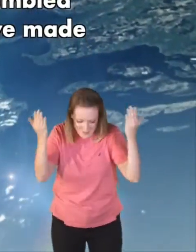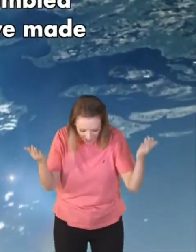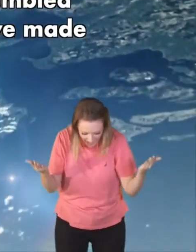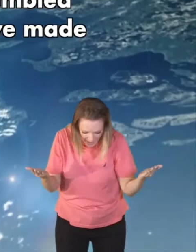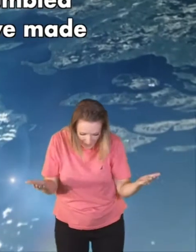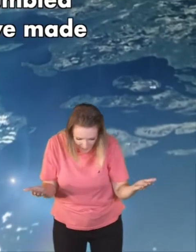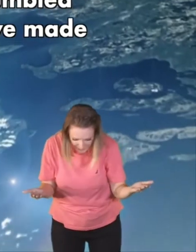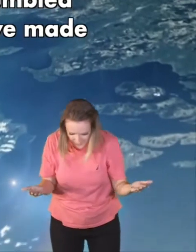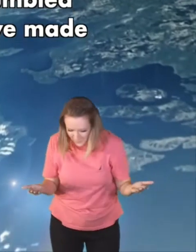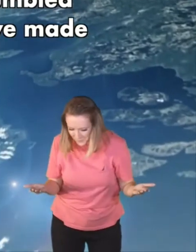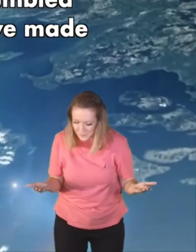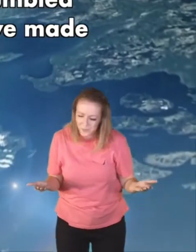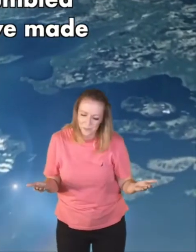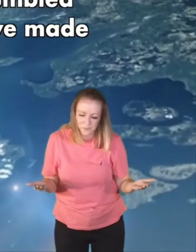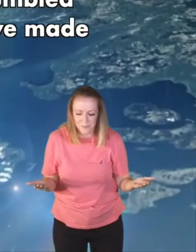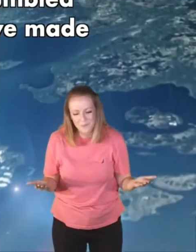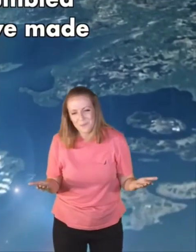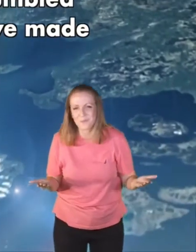bow down,